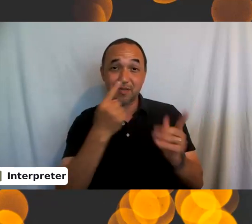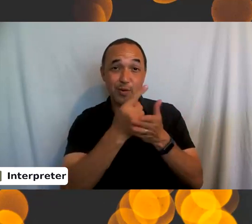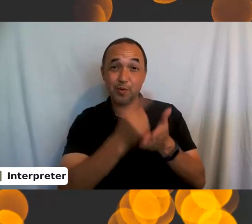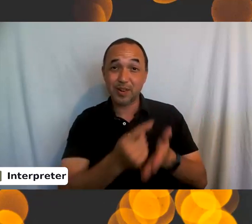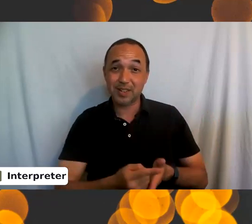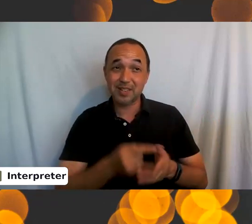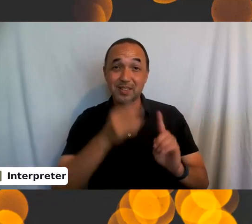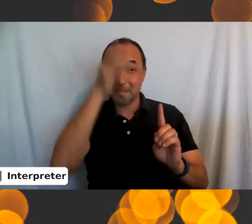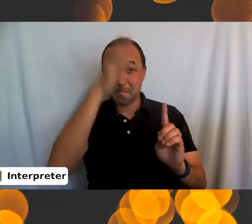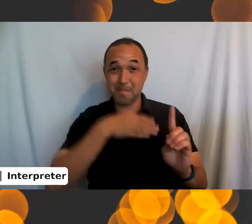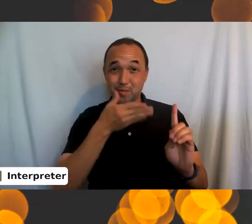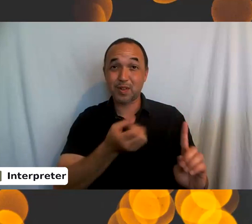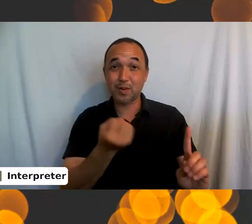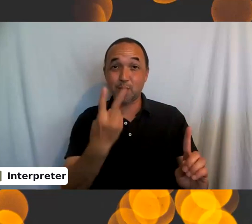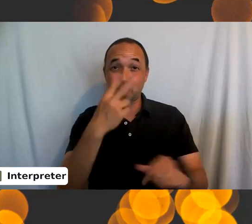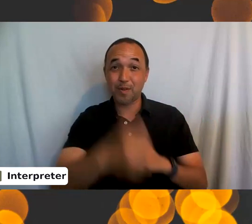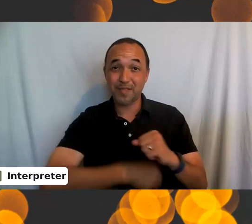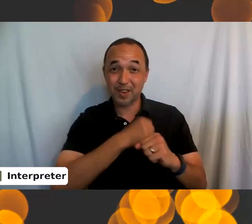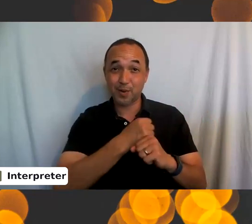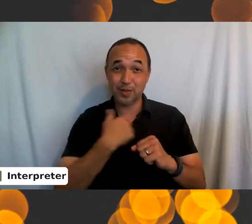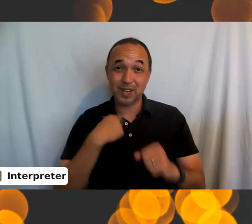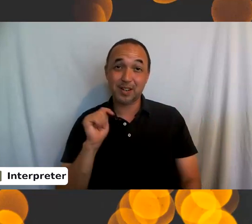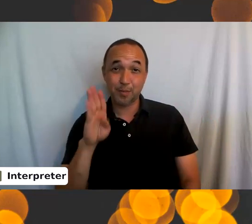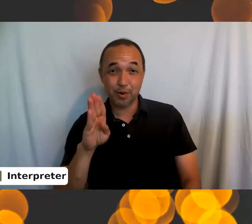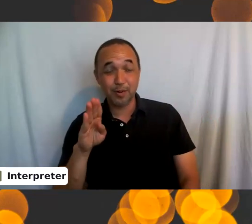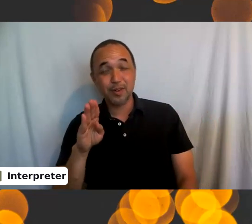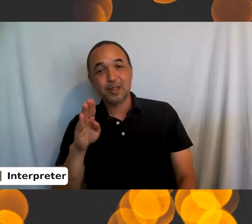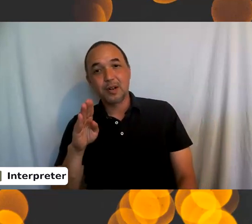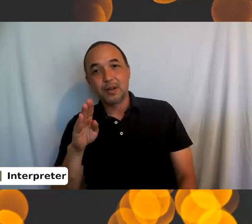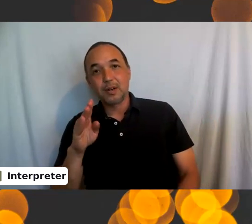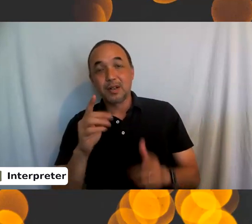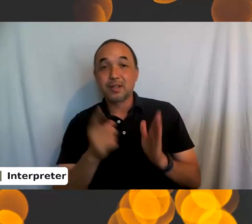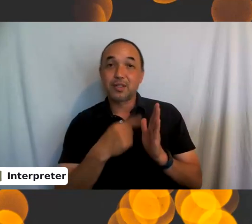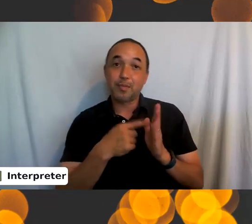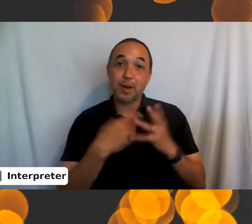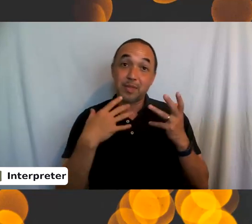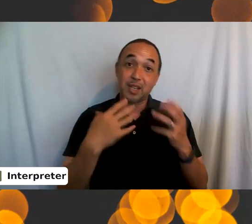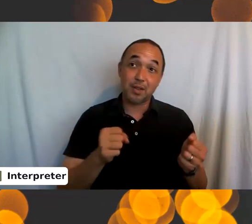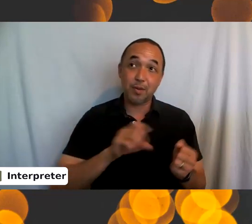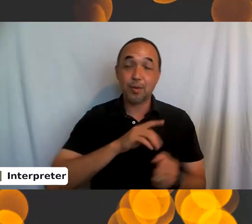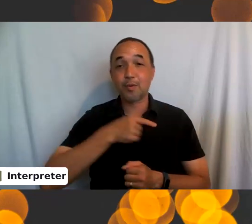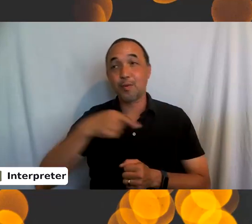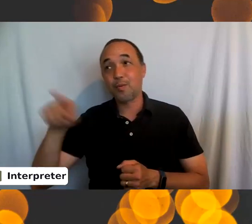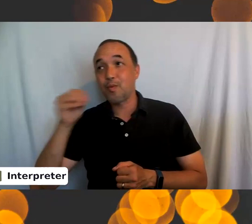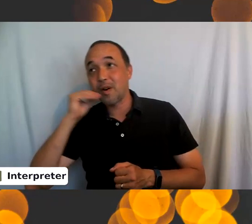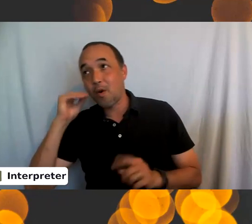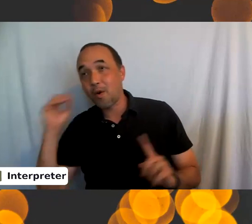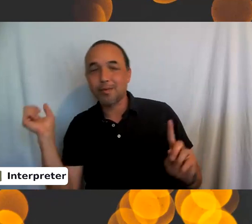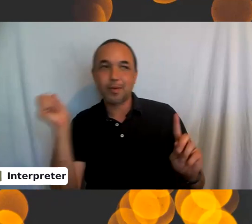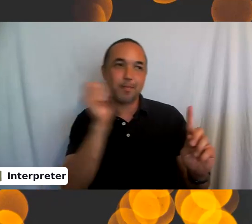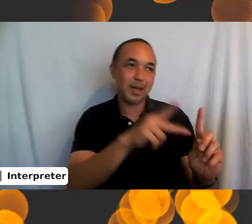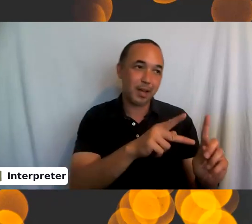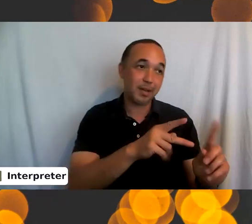there for 12 years with tuberculosis. Okay. Sometimes they went in and out. Sometimes they got better enough to go home and sometimes they went back. So